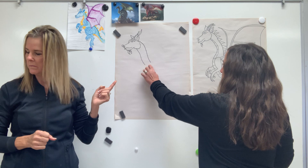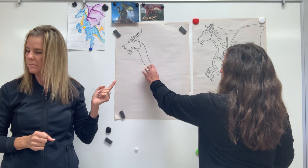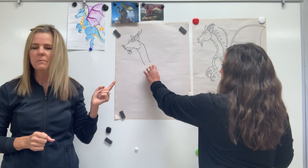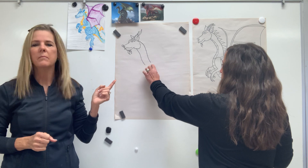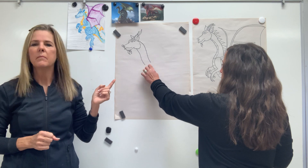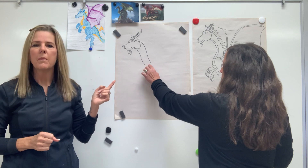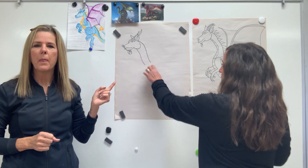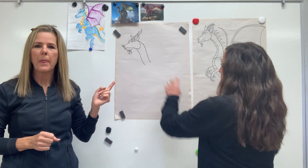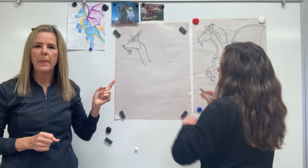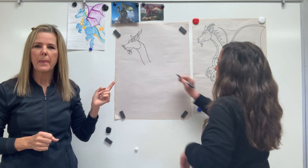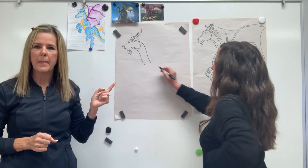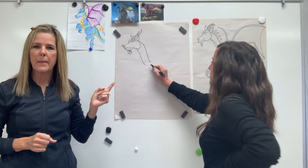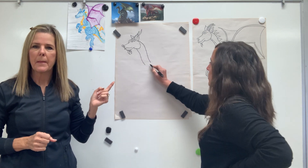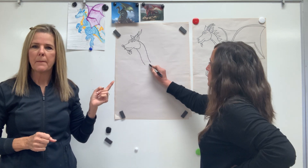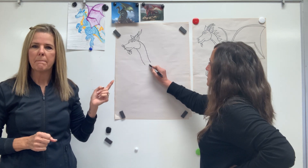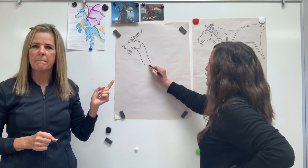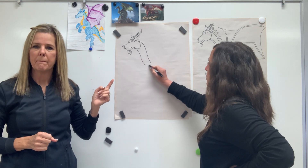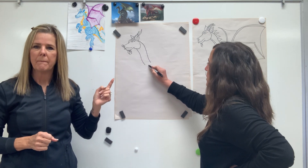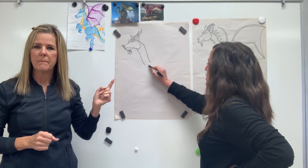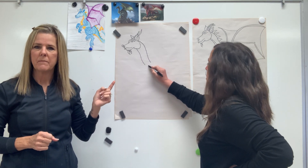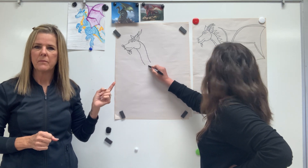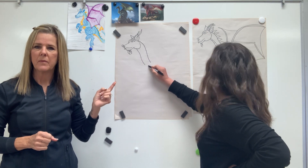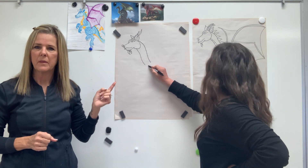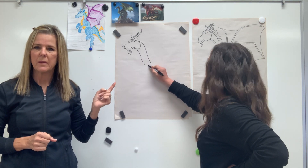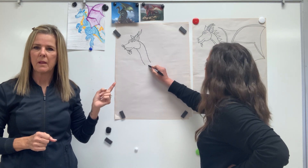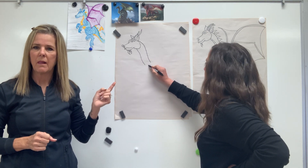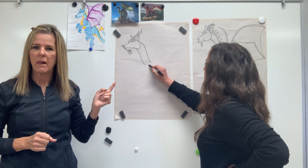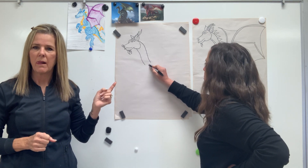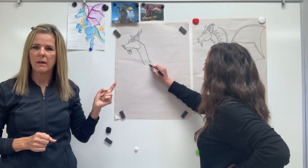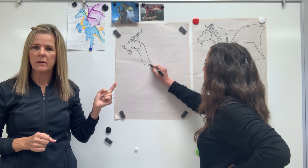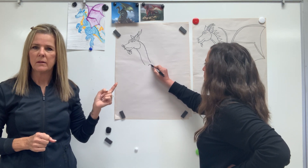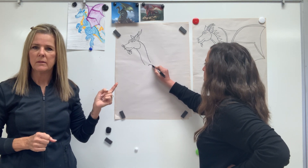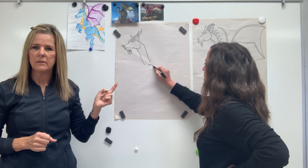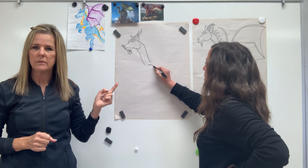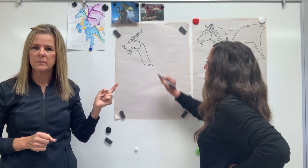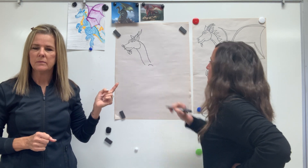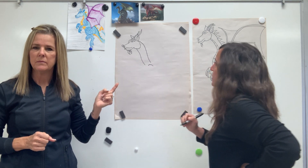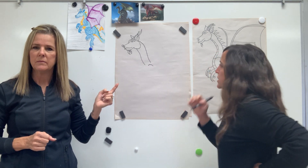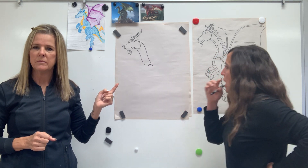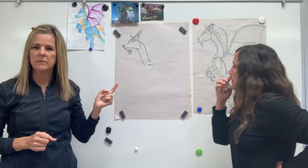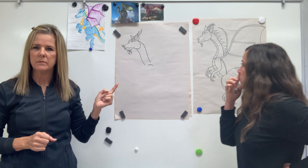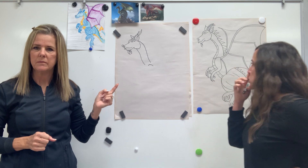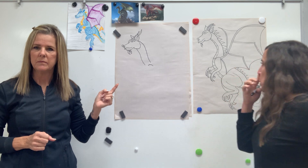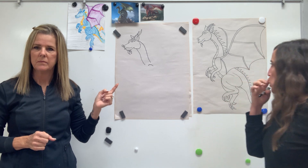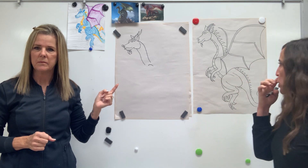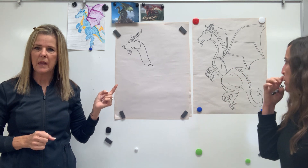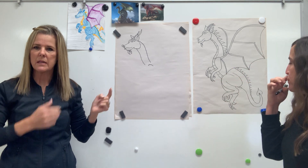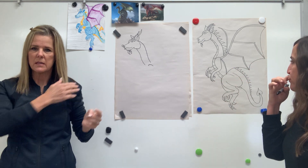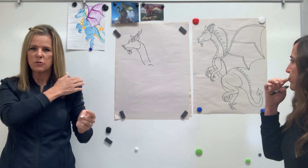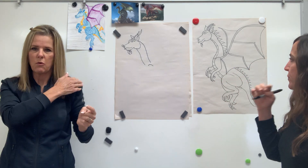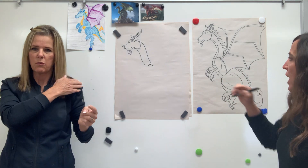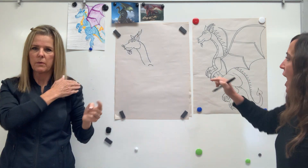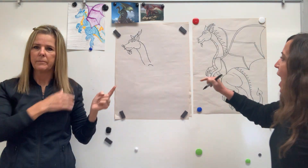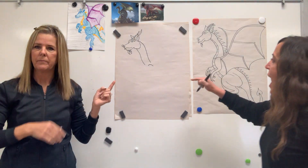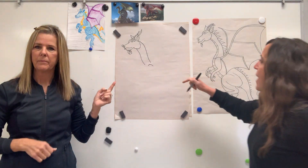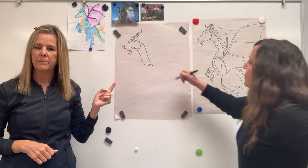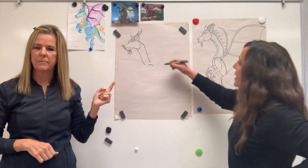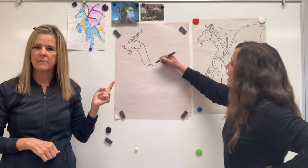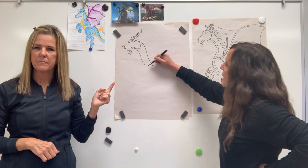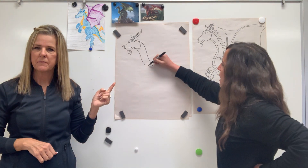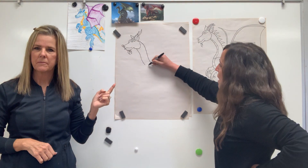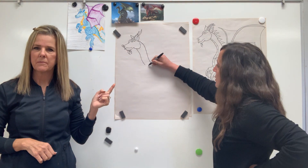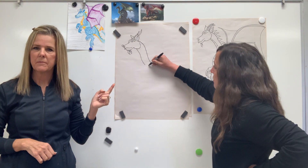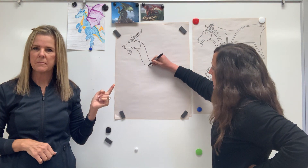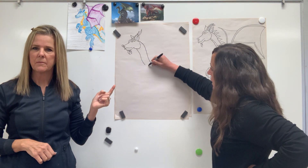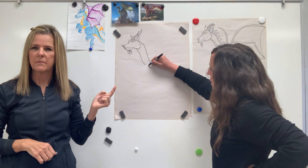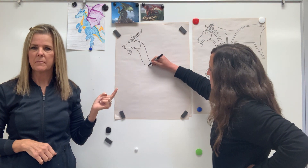somewhere around here, it's not gonna be perfect, but somewhere around here, I'm just gonna make a little curve line for the top of his shoulder. And